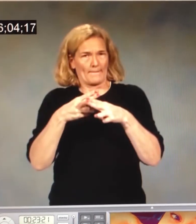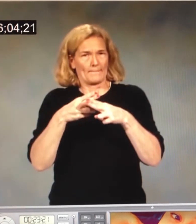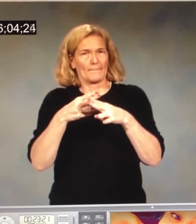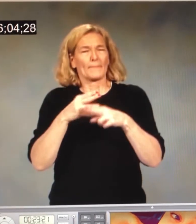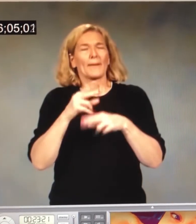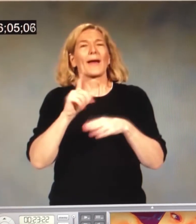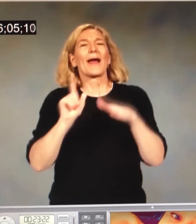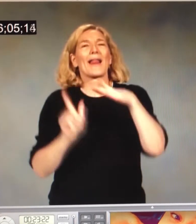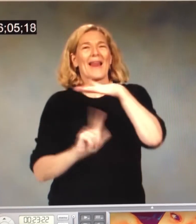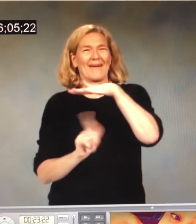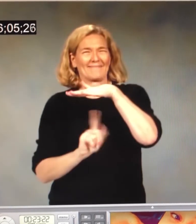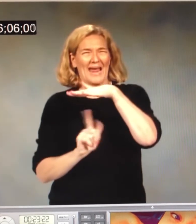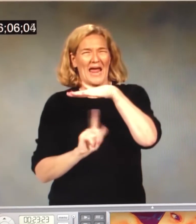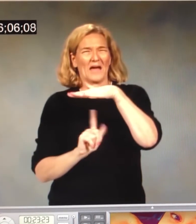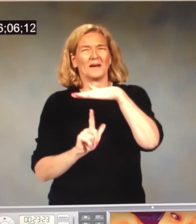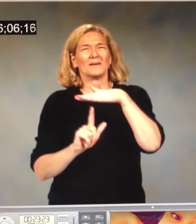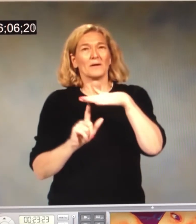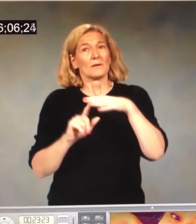in San Diego.